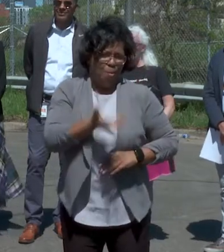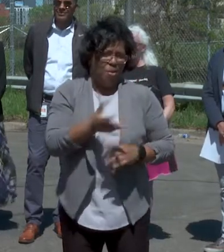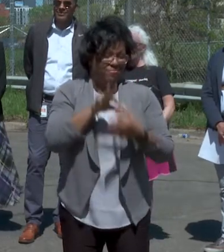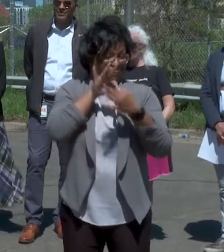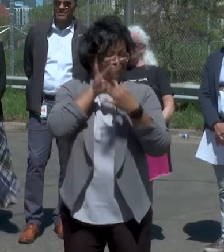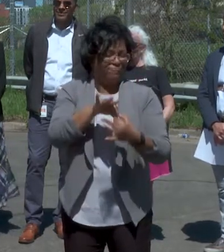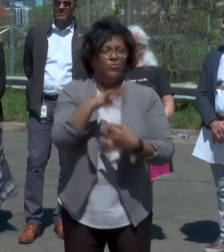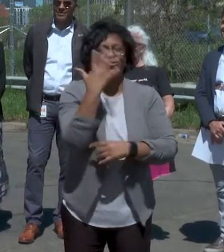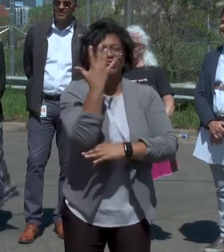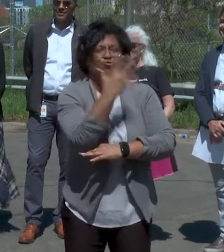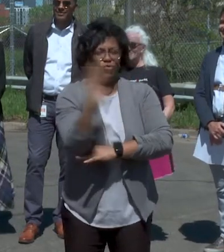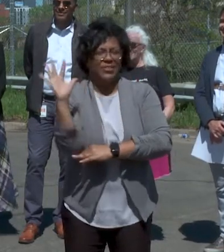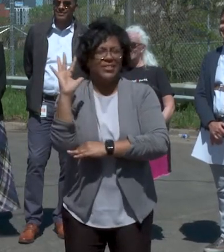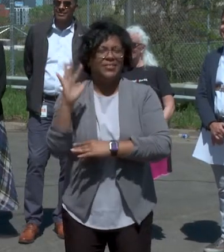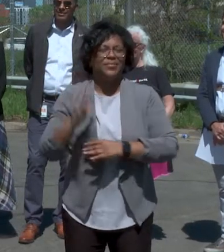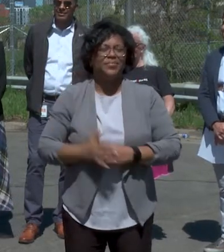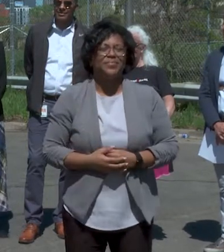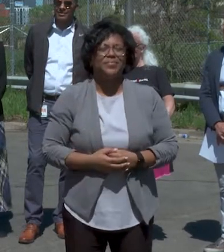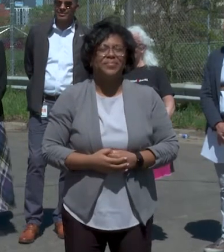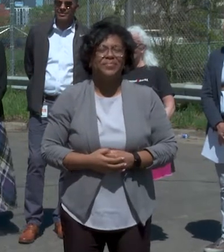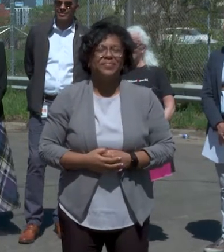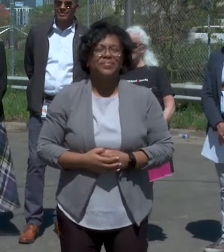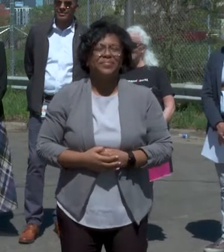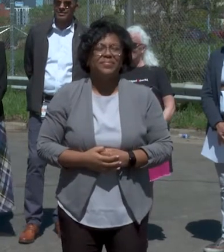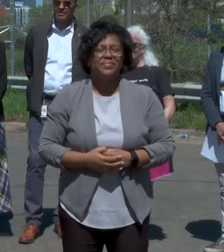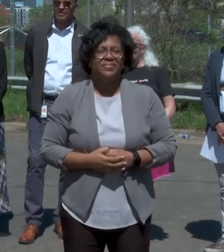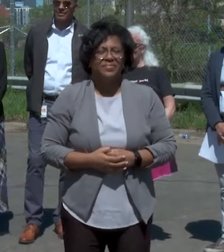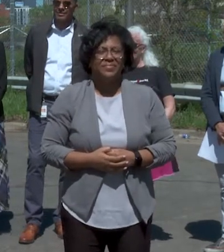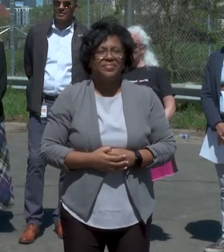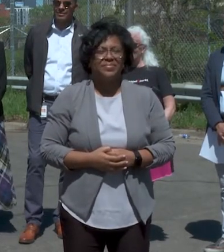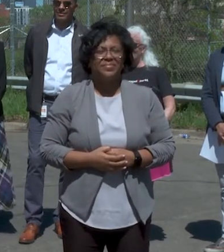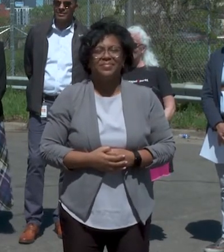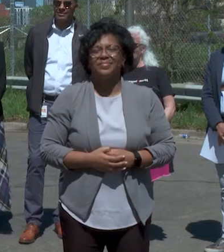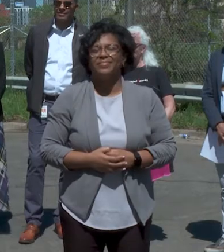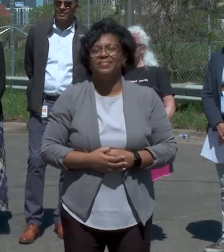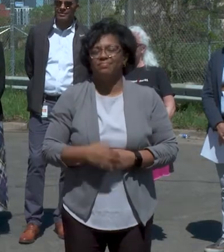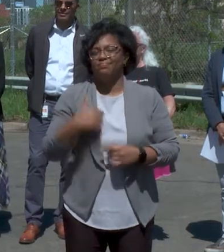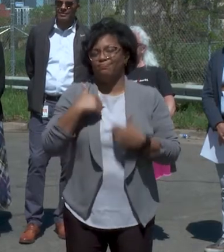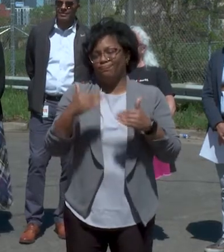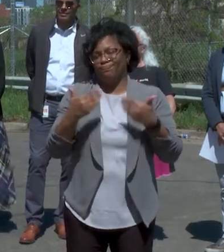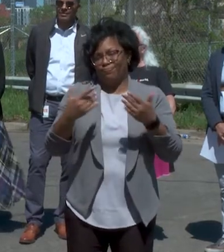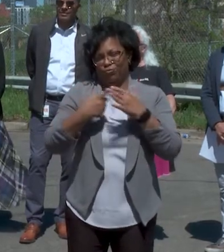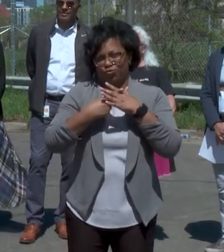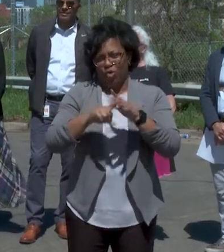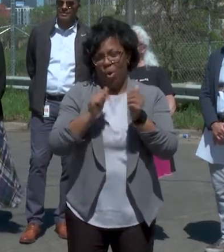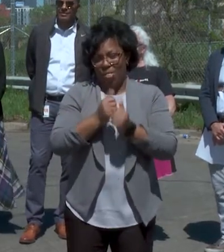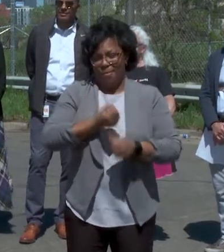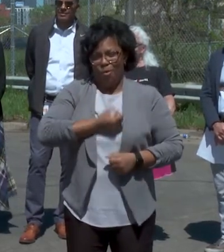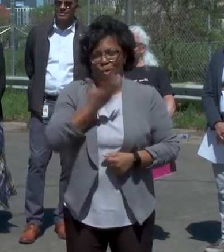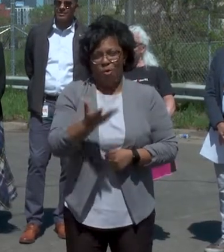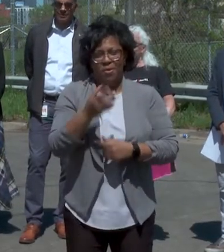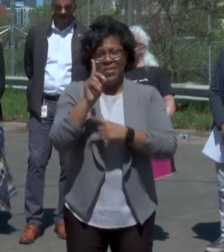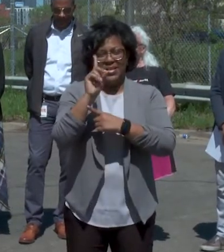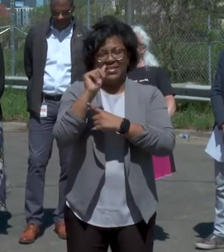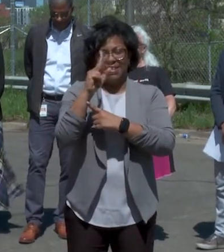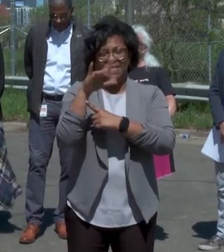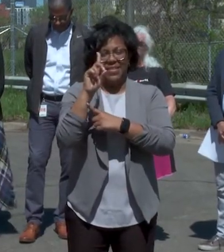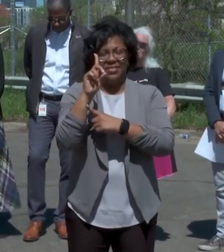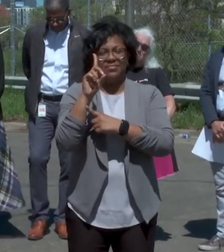you today. And I'm going to get started with a poem by David Rosenthal named Trees Need Not Walk the